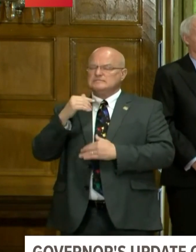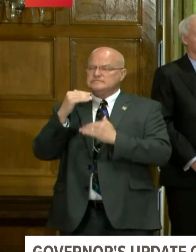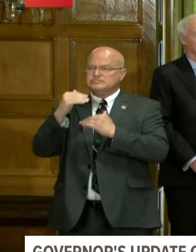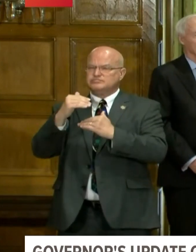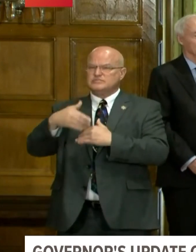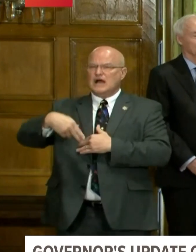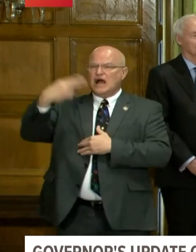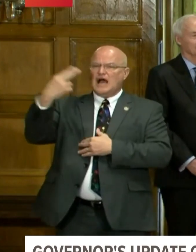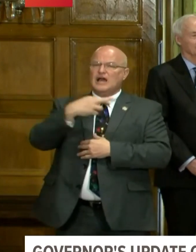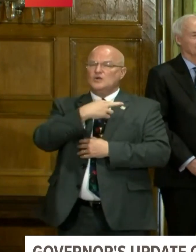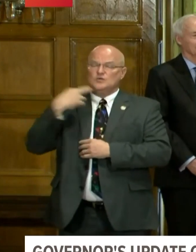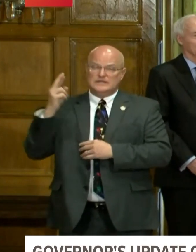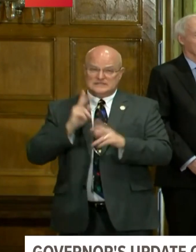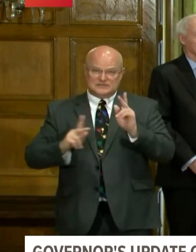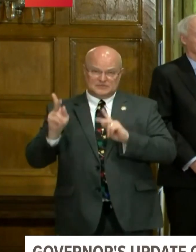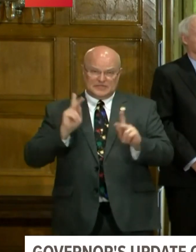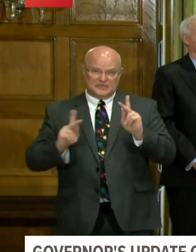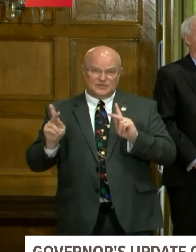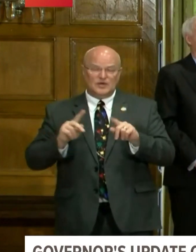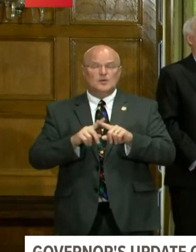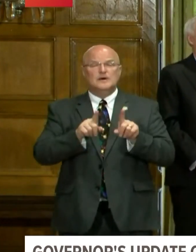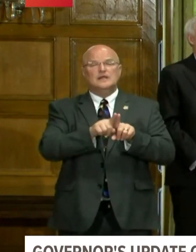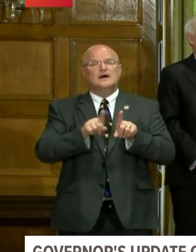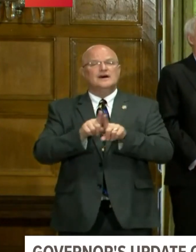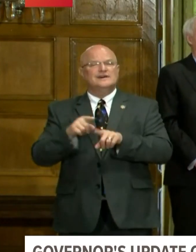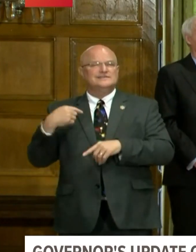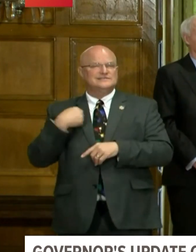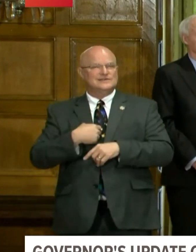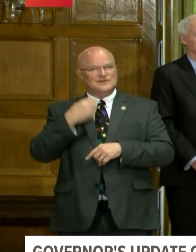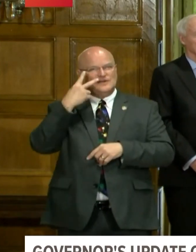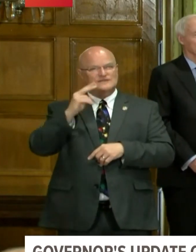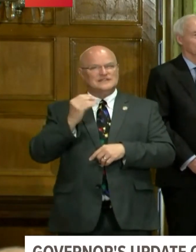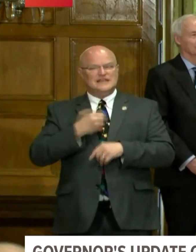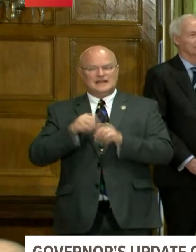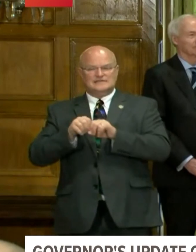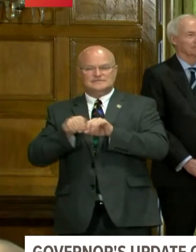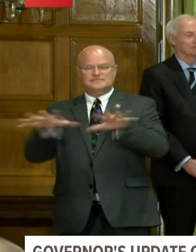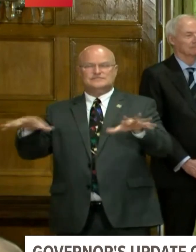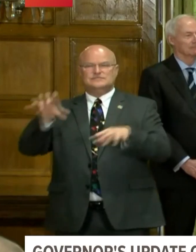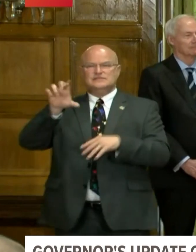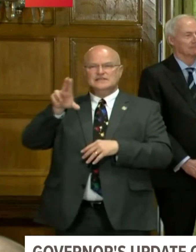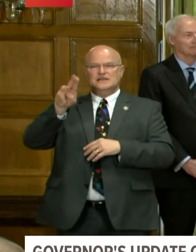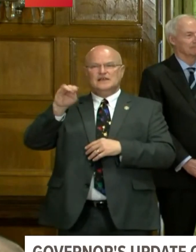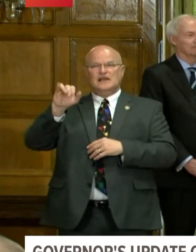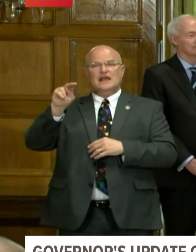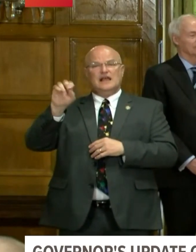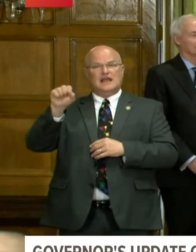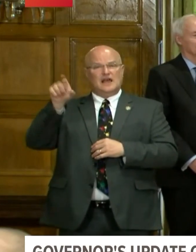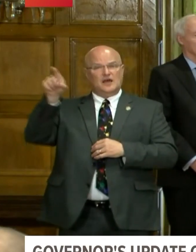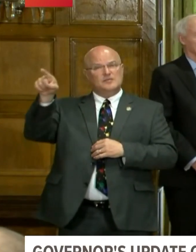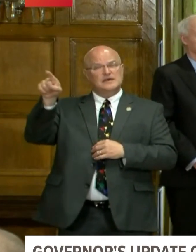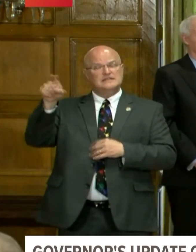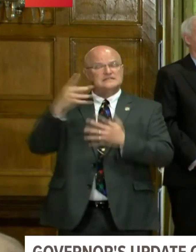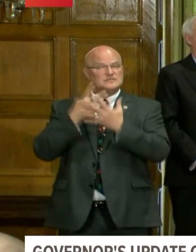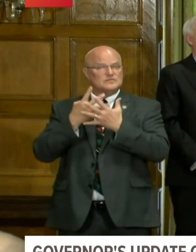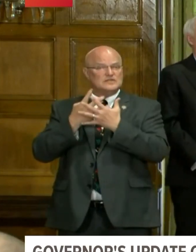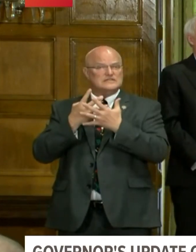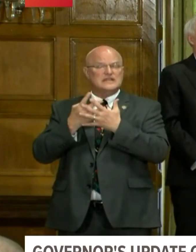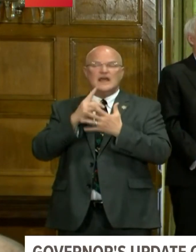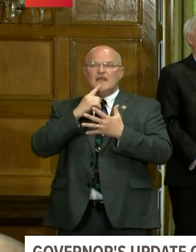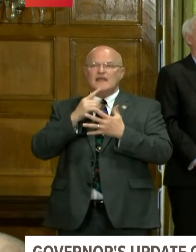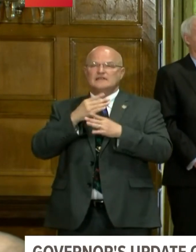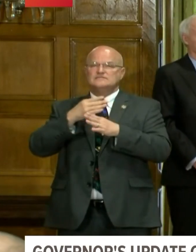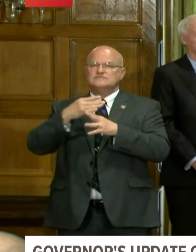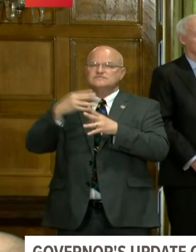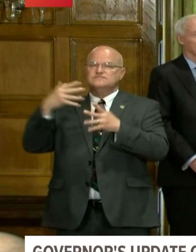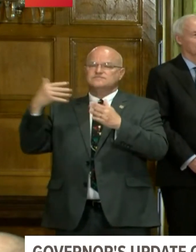testing higher risk individuals, but also we've seen our outbreak at the Cummins unit, for example, is wrapping